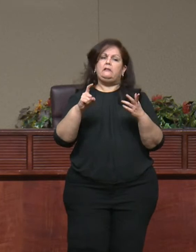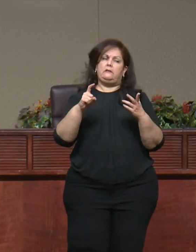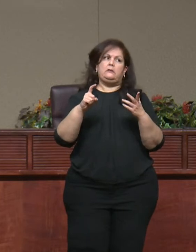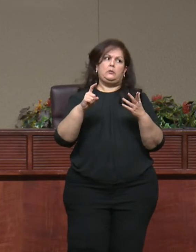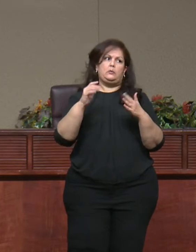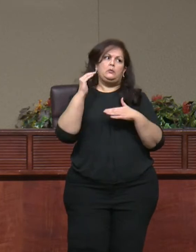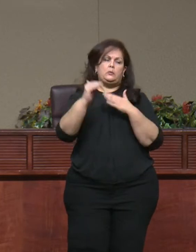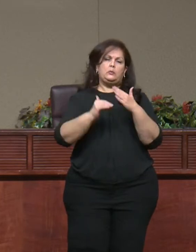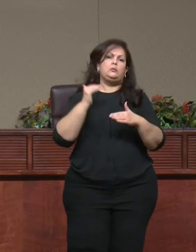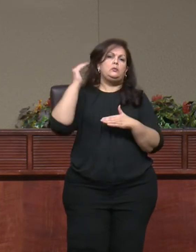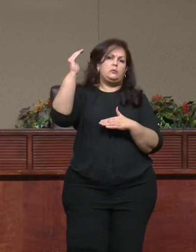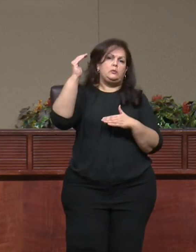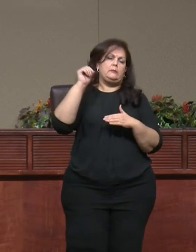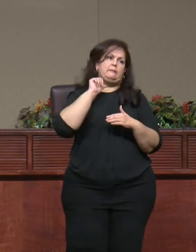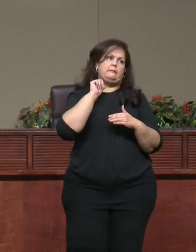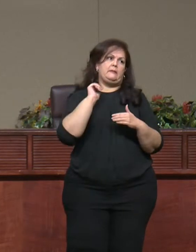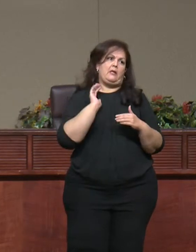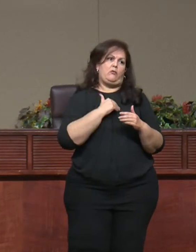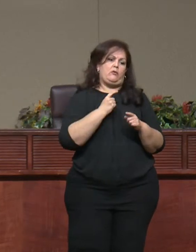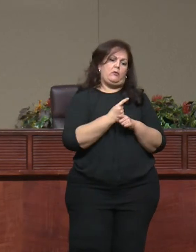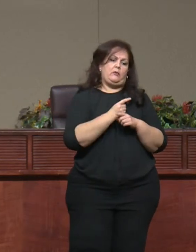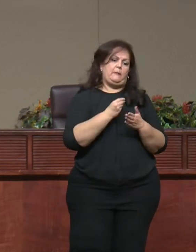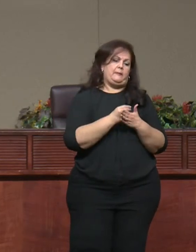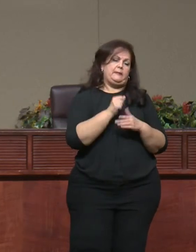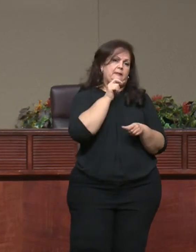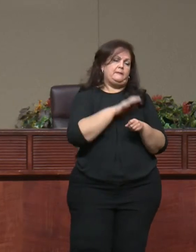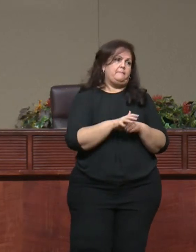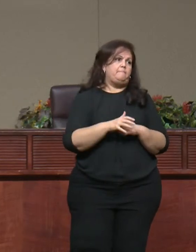our traditional budget.